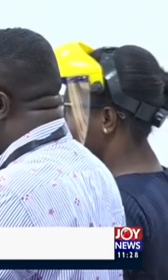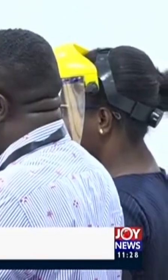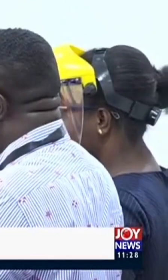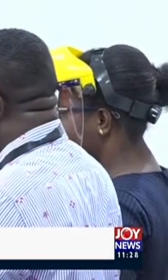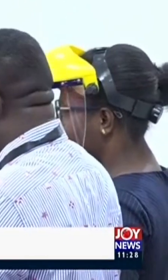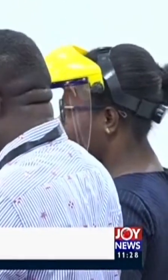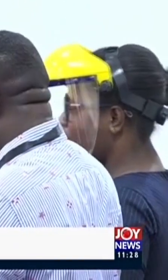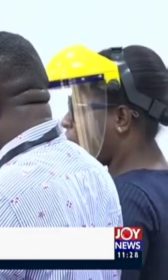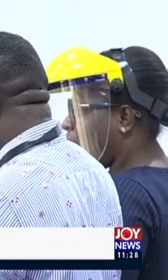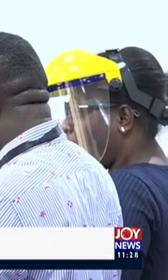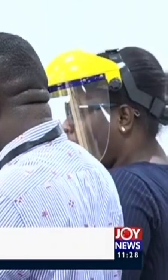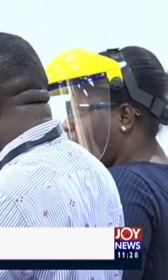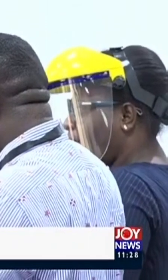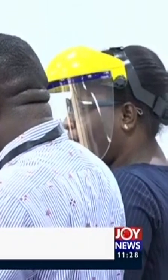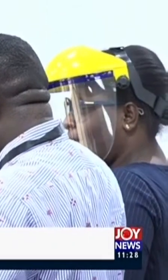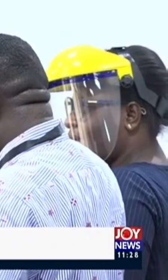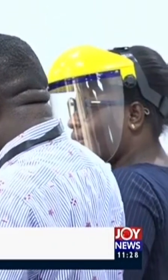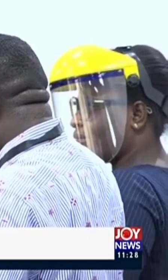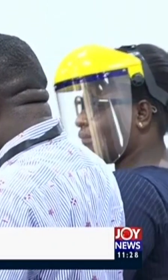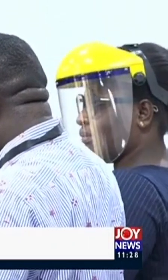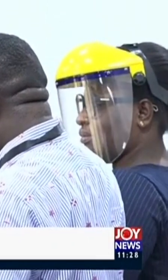how effective is